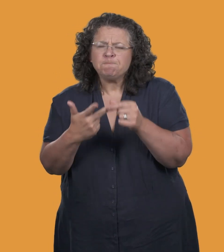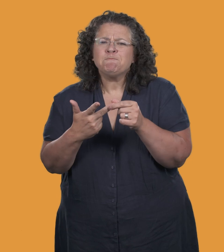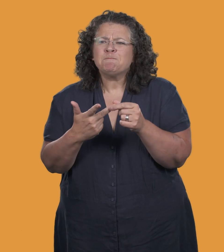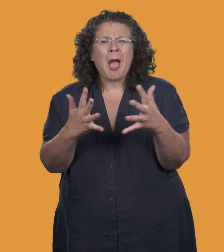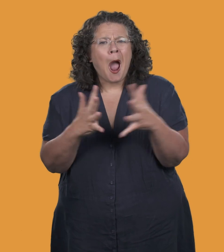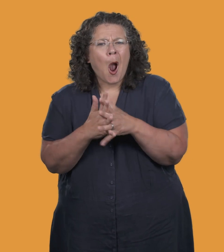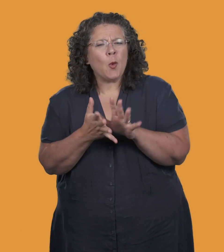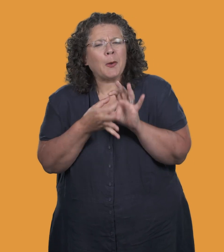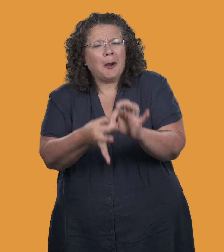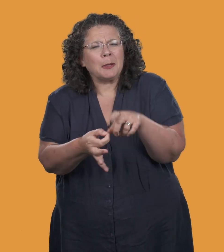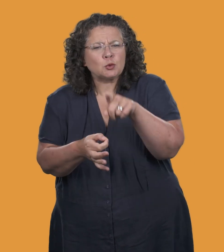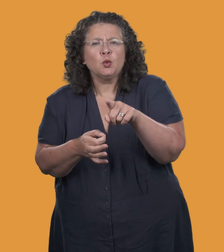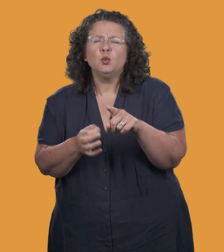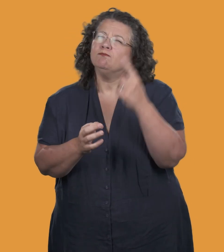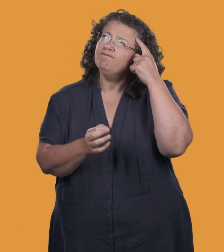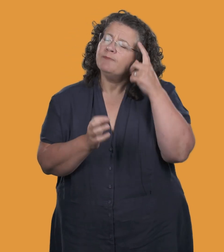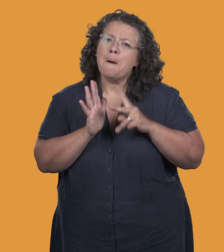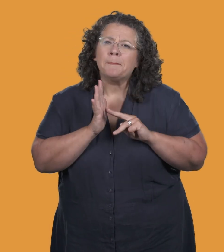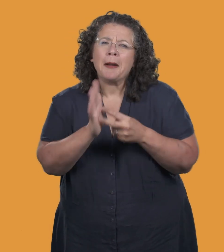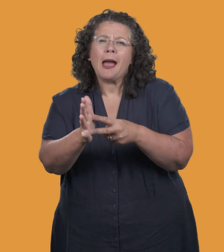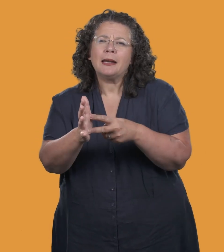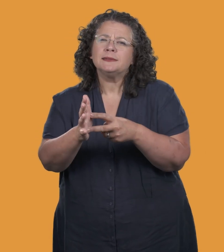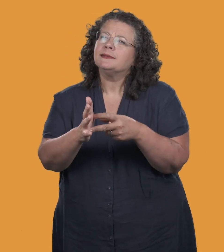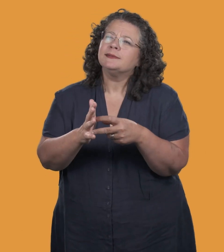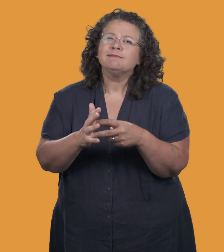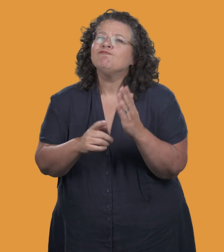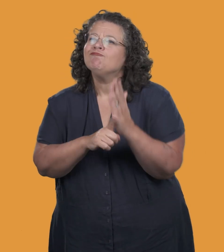and how these relate to your planned campaign activities.